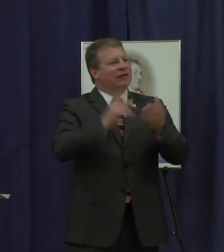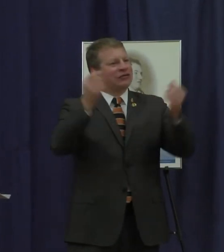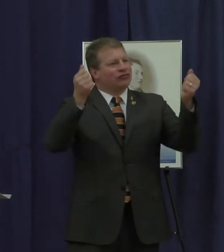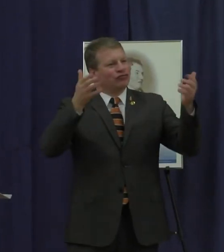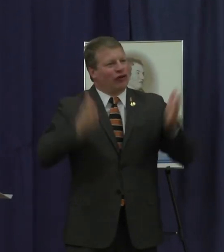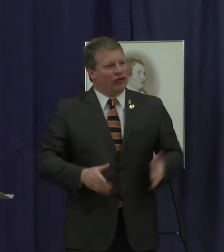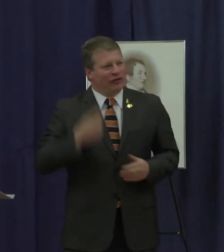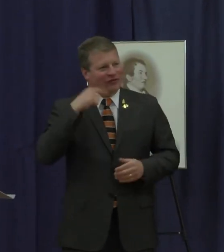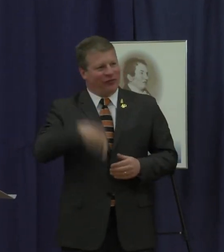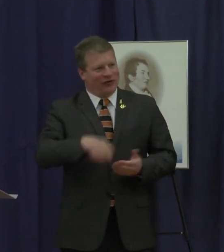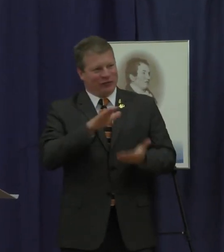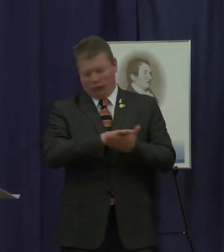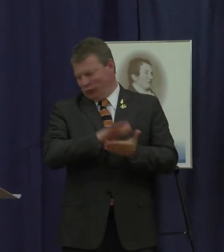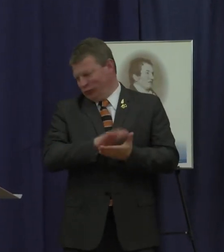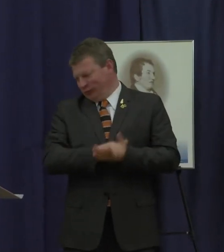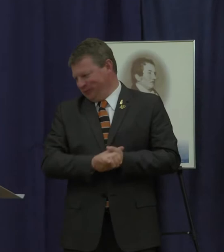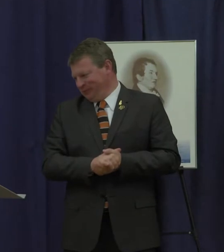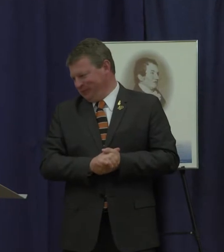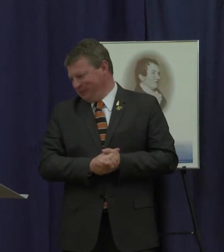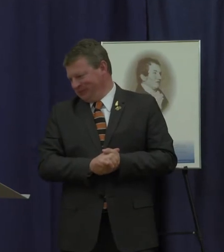a consulting medical director for the school.